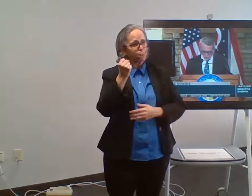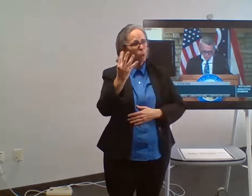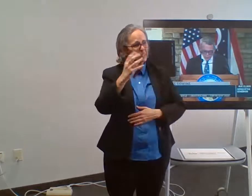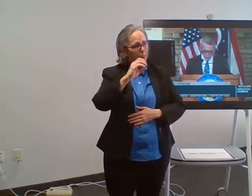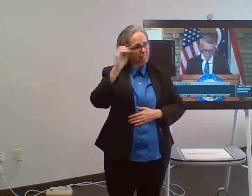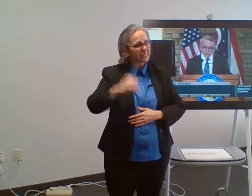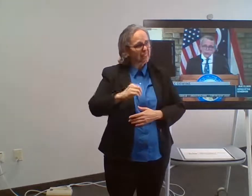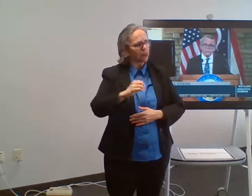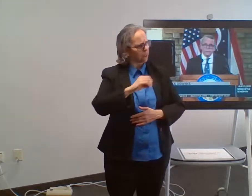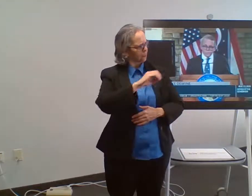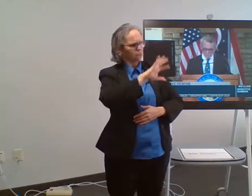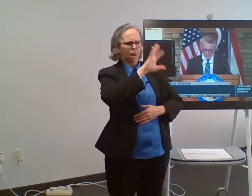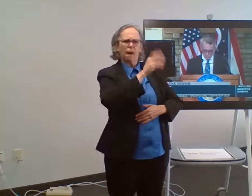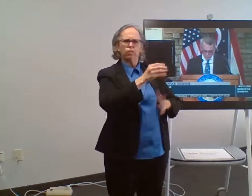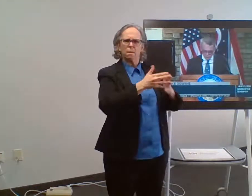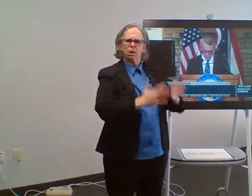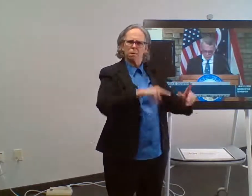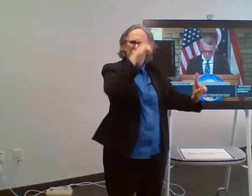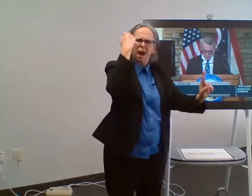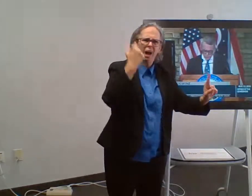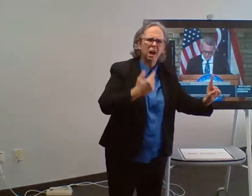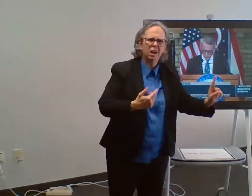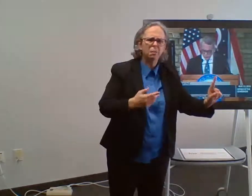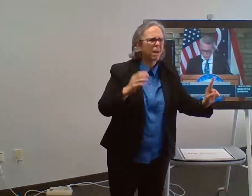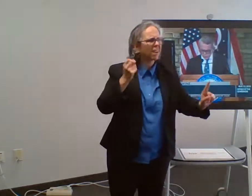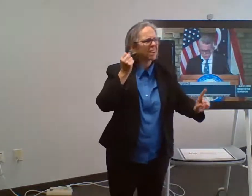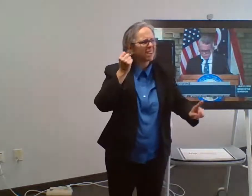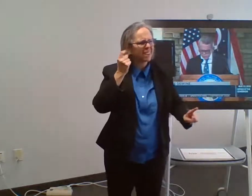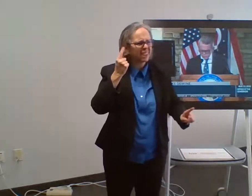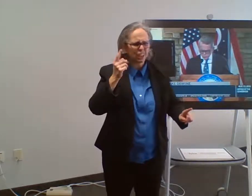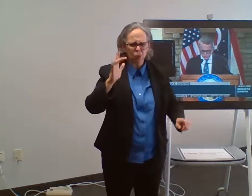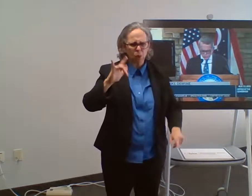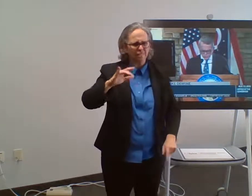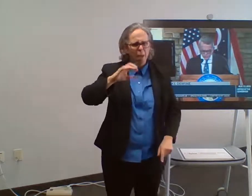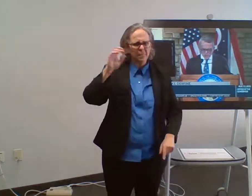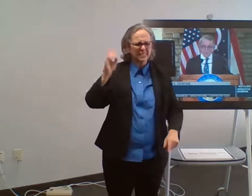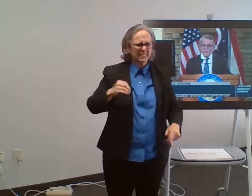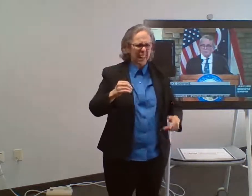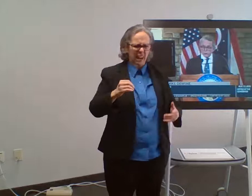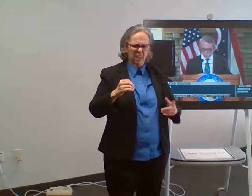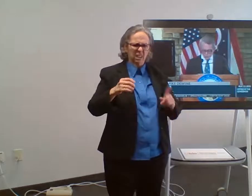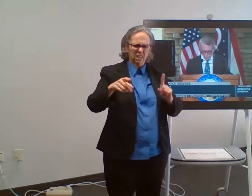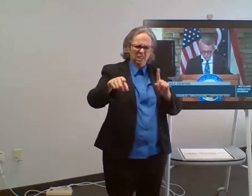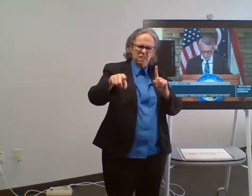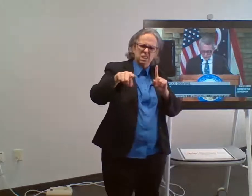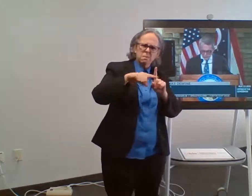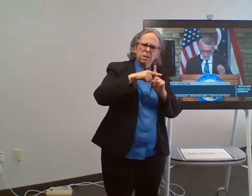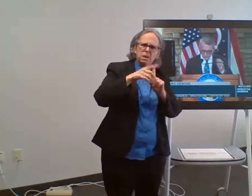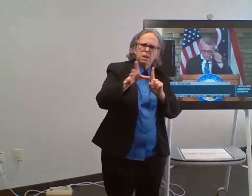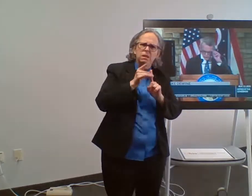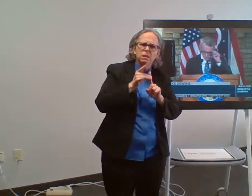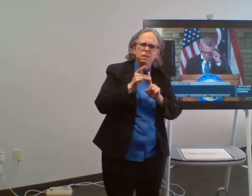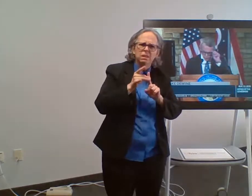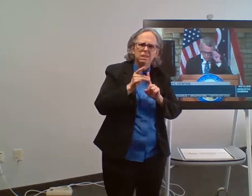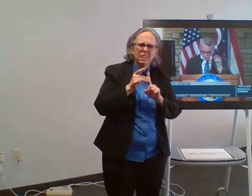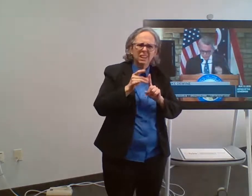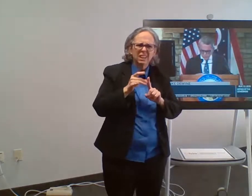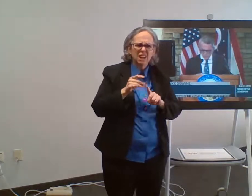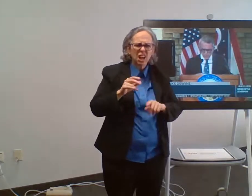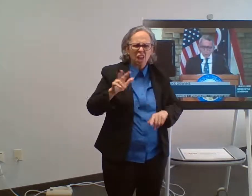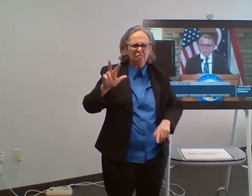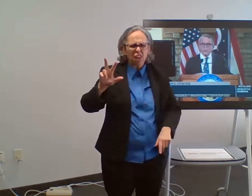25% of positive COVID-19 cases, 32% of COVID-19 hospitalizations, and 19%